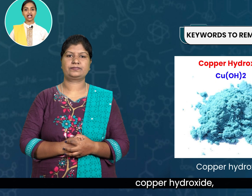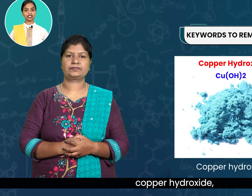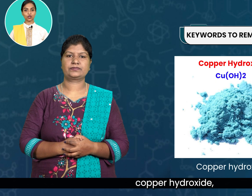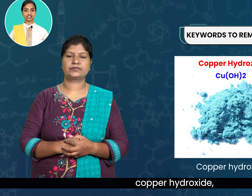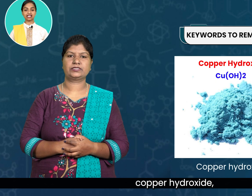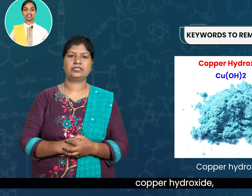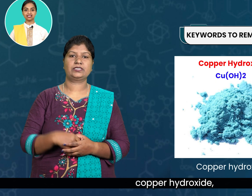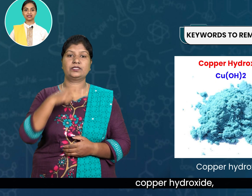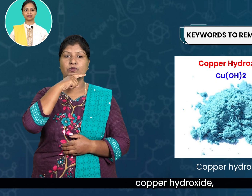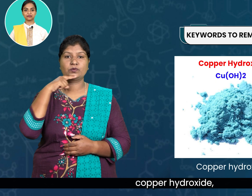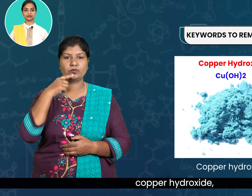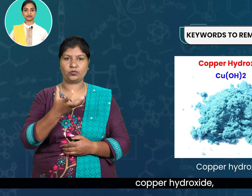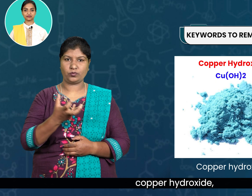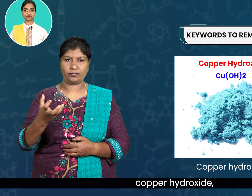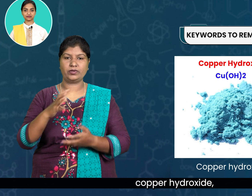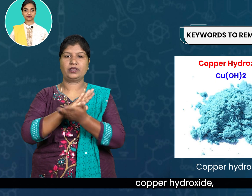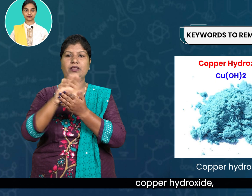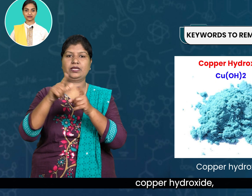copper hydroxide,